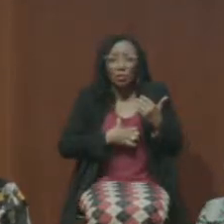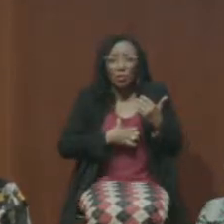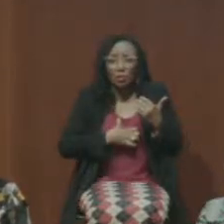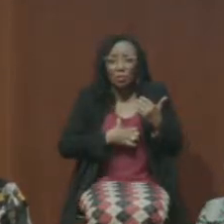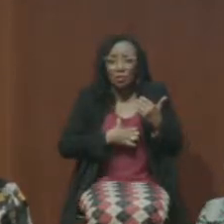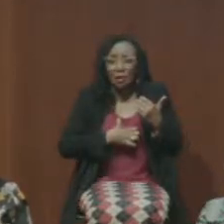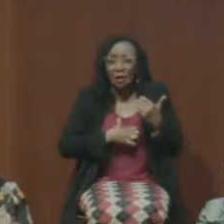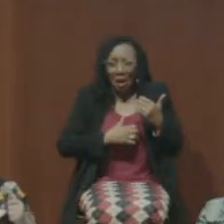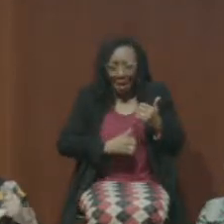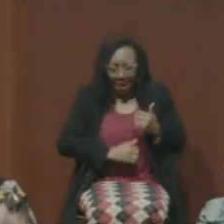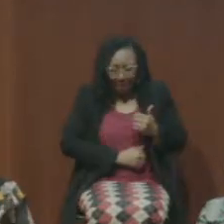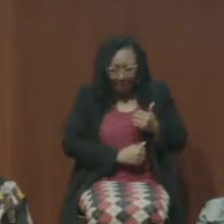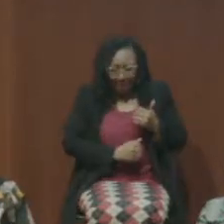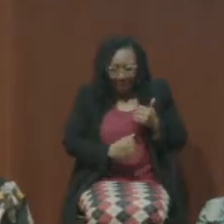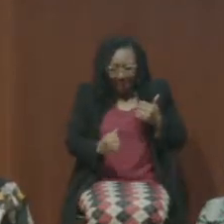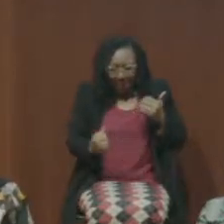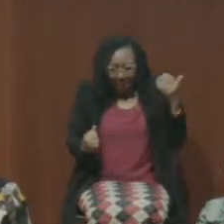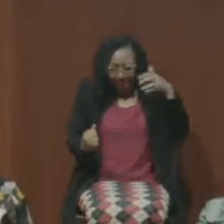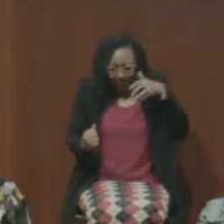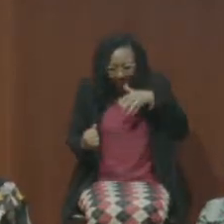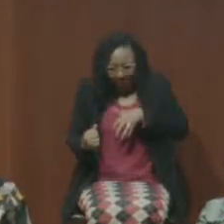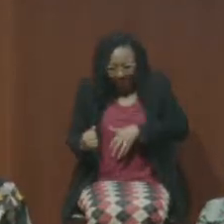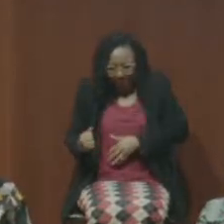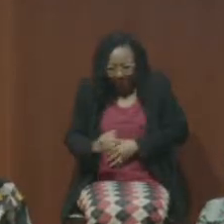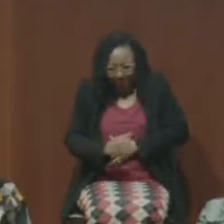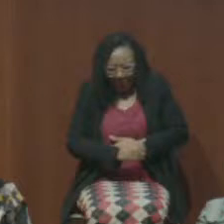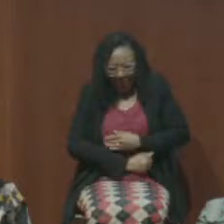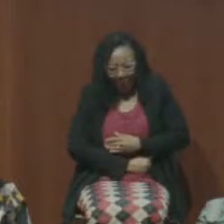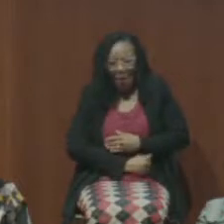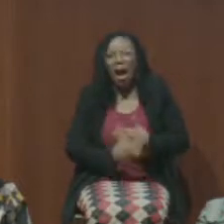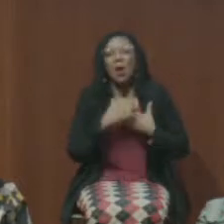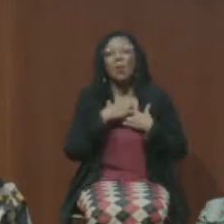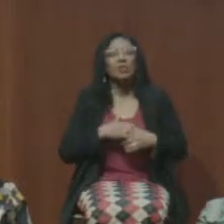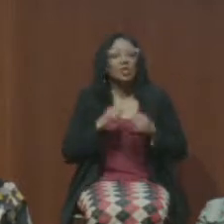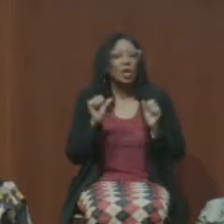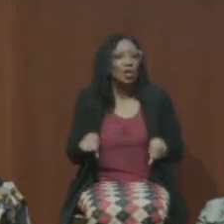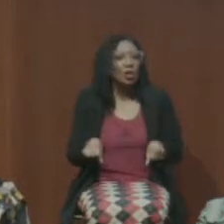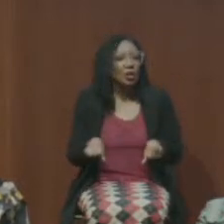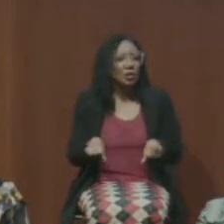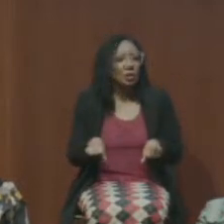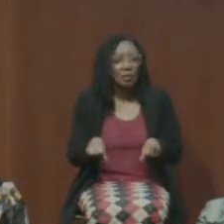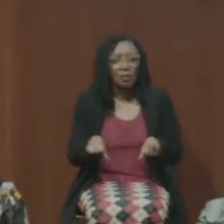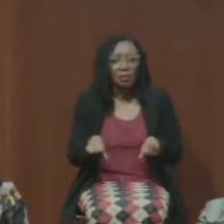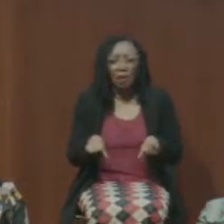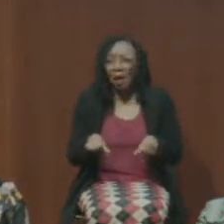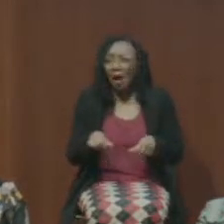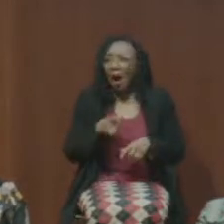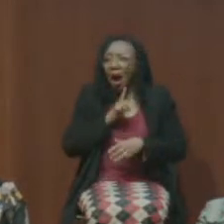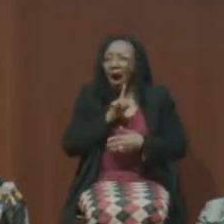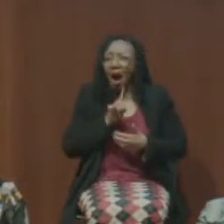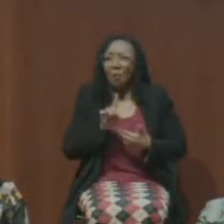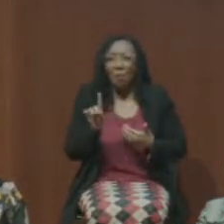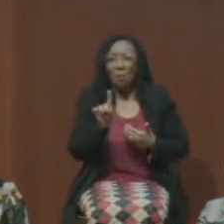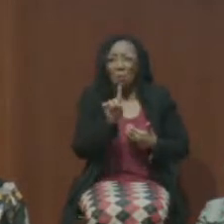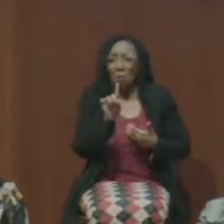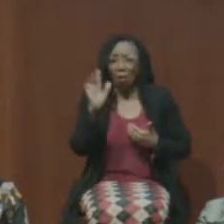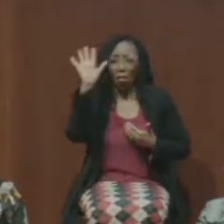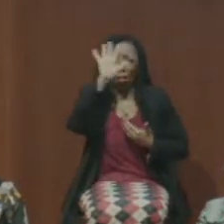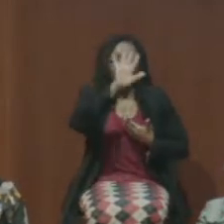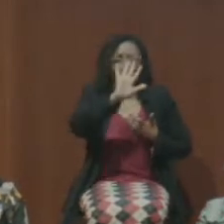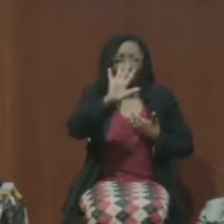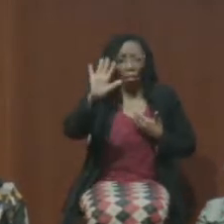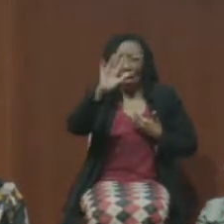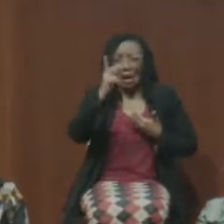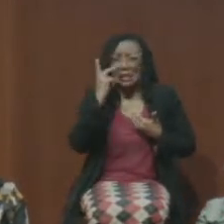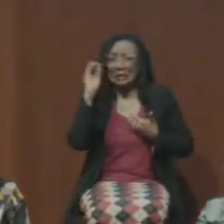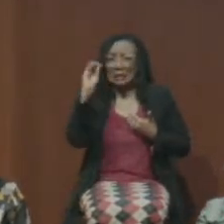womb and get her back to where she come from. I was walking and I couldn't see anything in front of